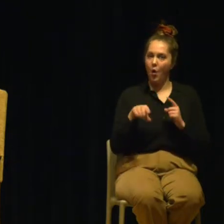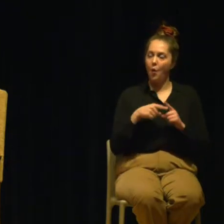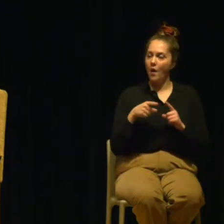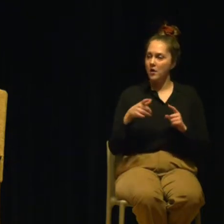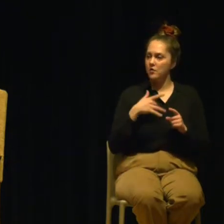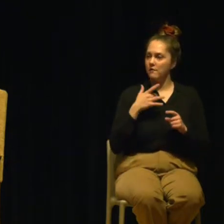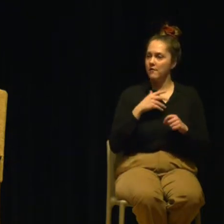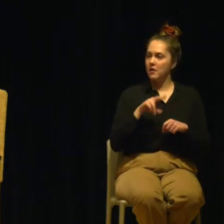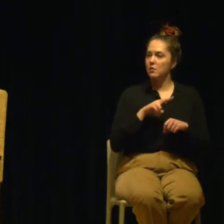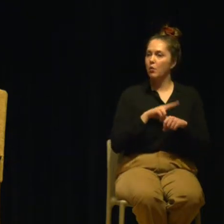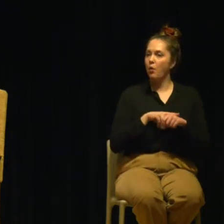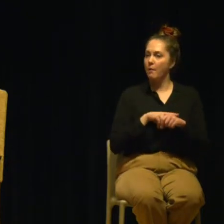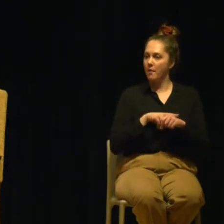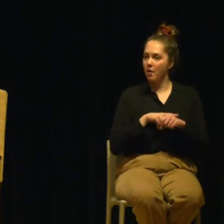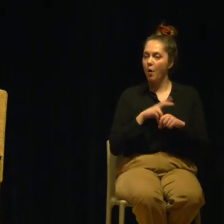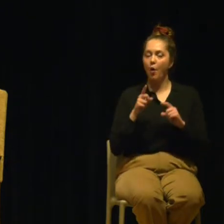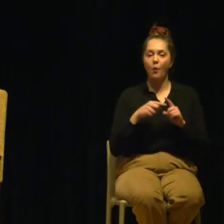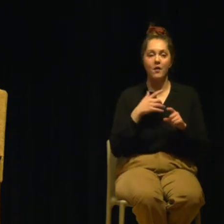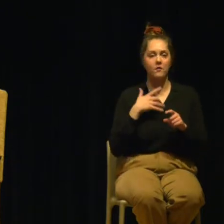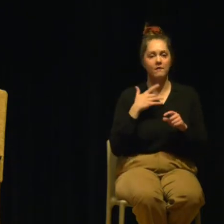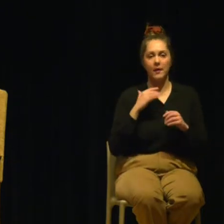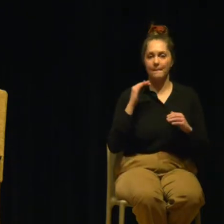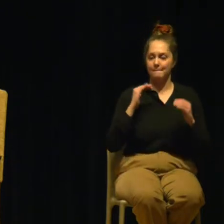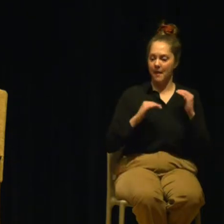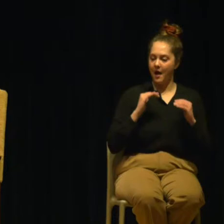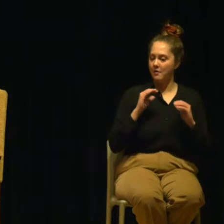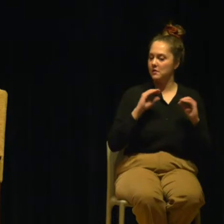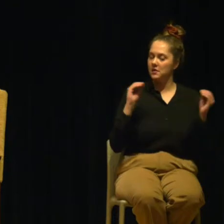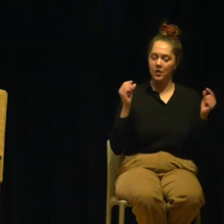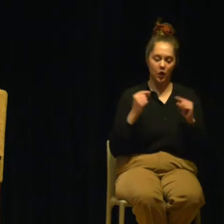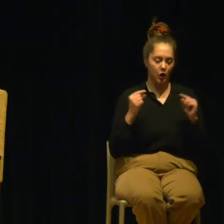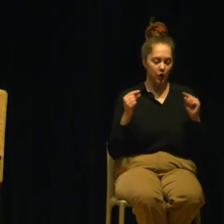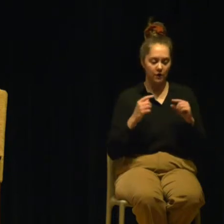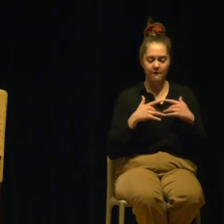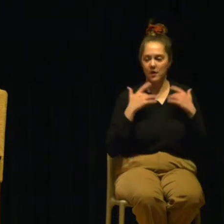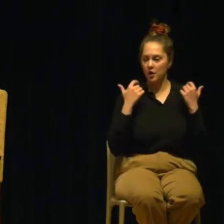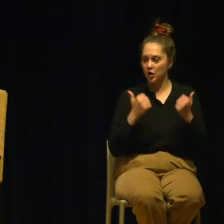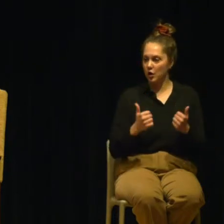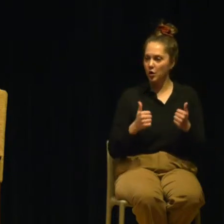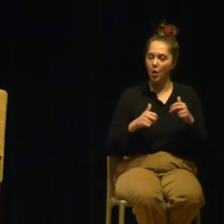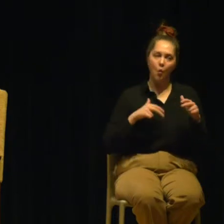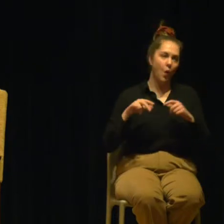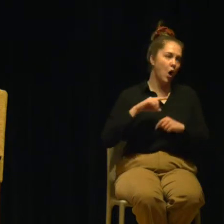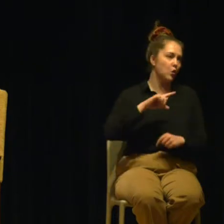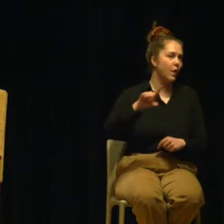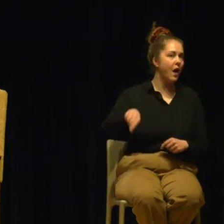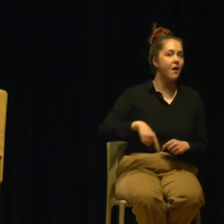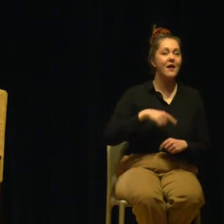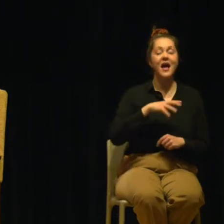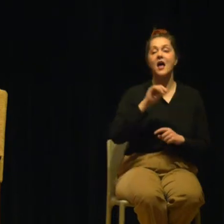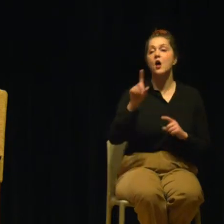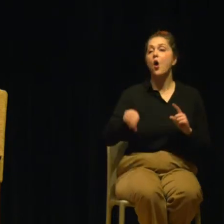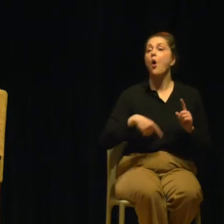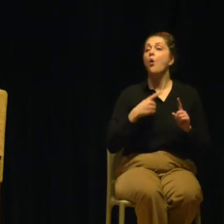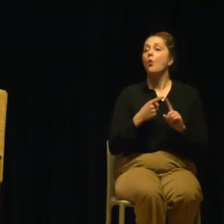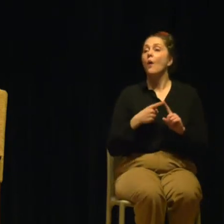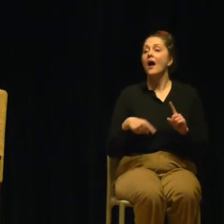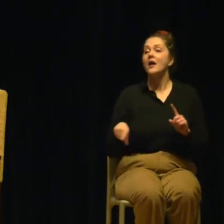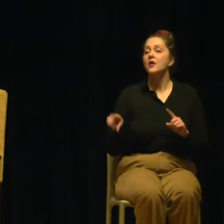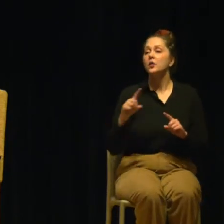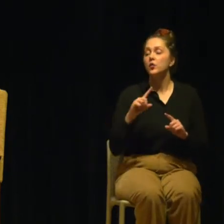feel normal, when you feel balanced, nothing hurts, you feel good, you walk around. And when you